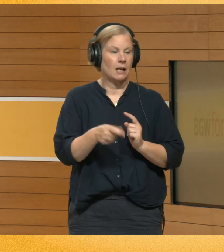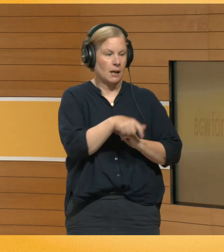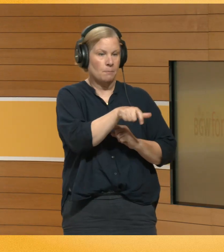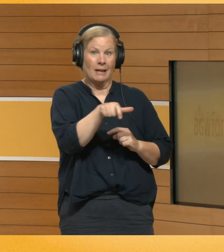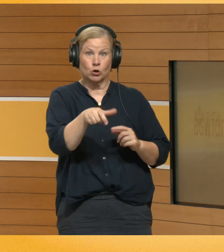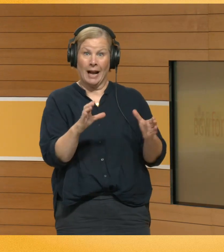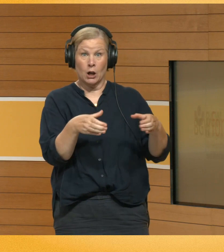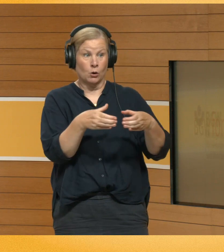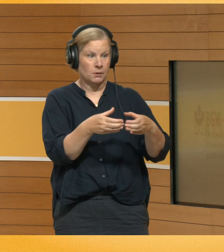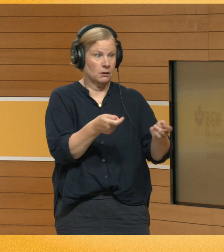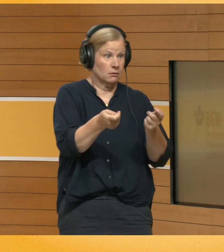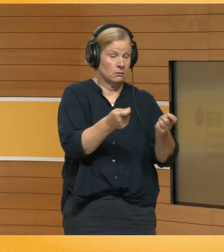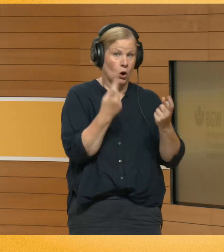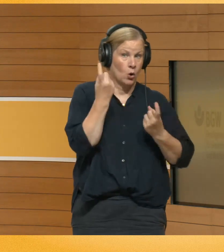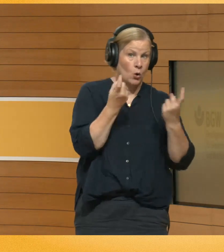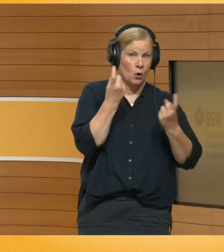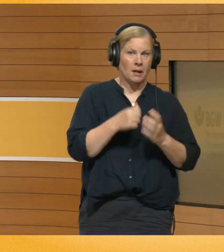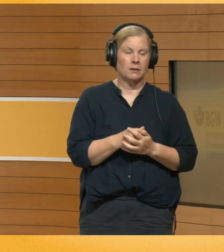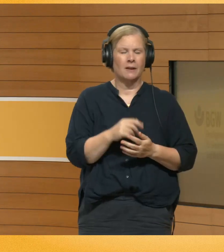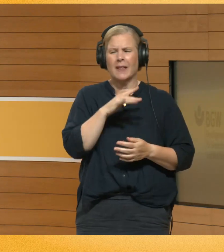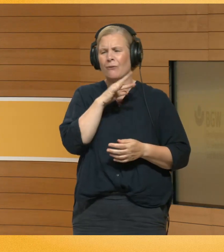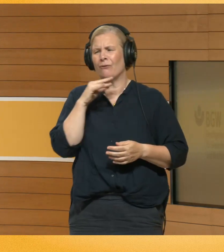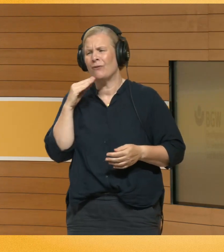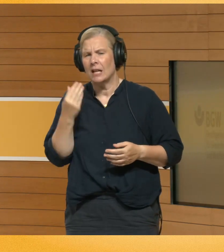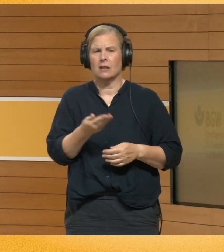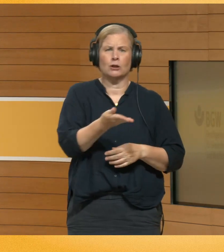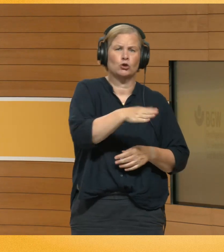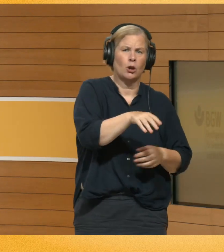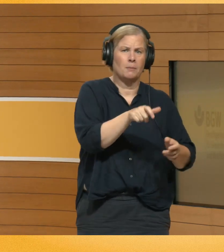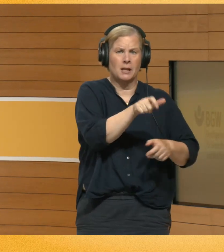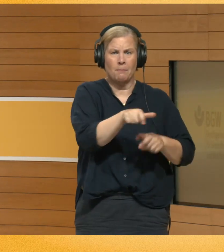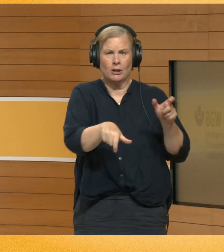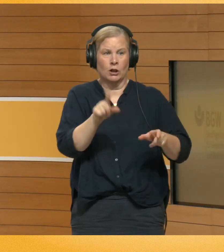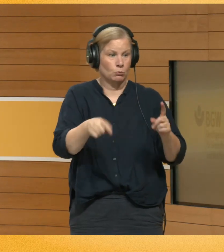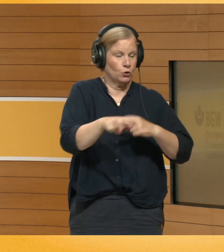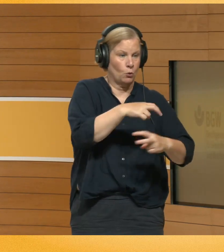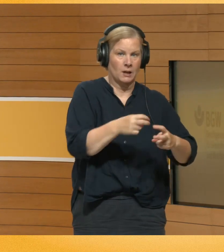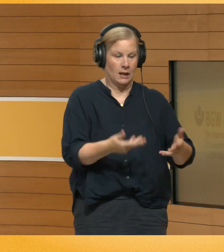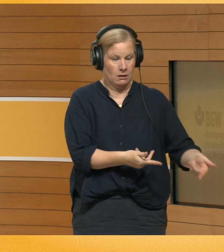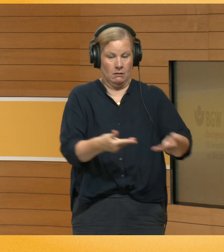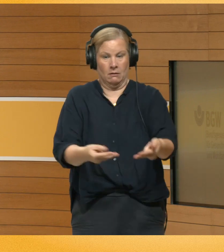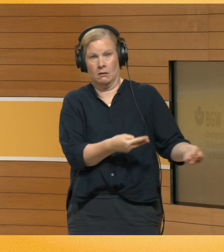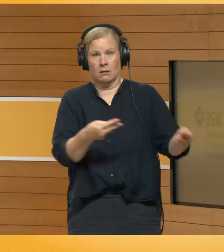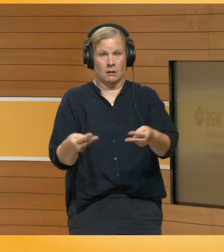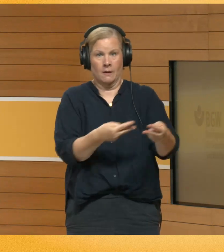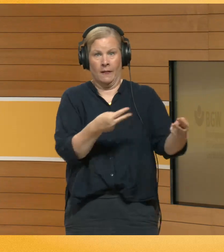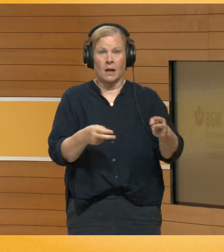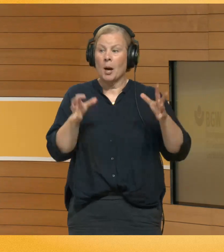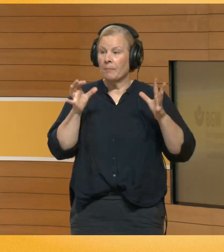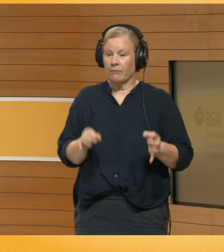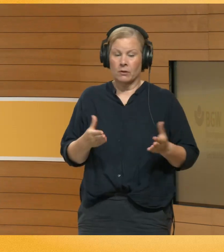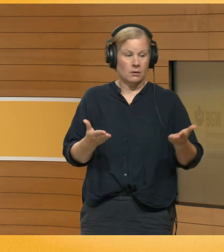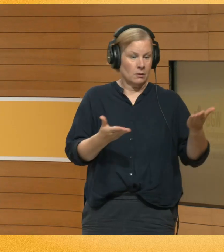a sudden started coming into the mortuary facilities within the hospital systems. And not only the